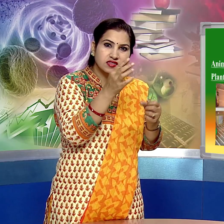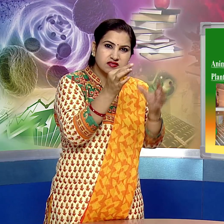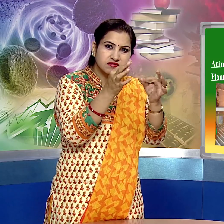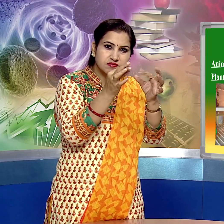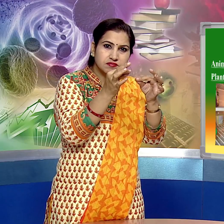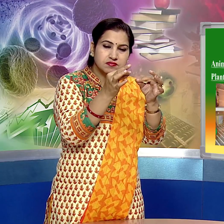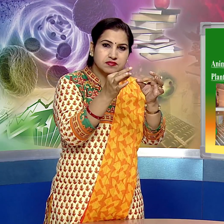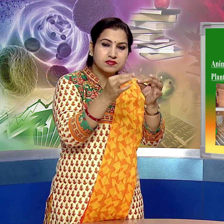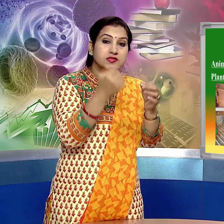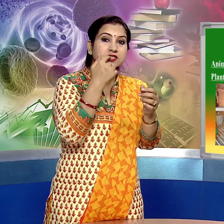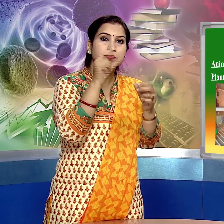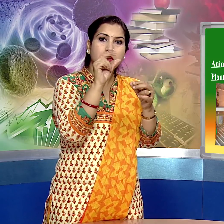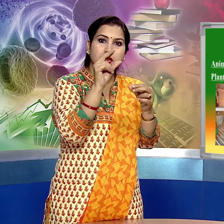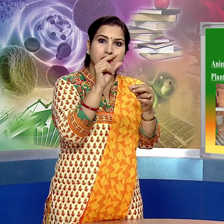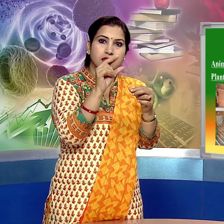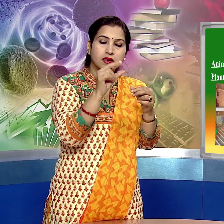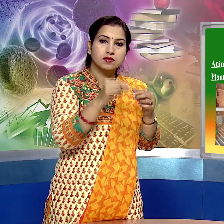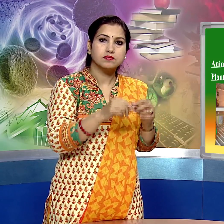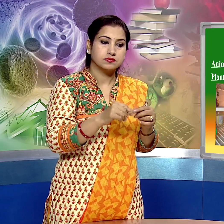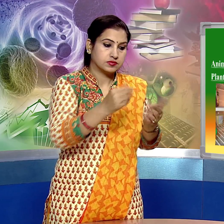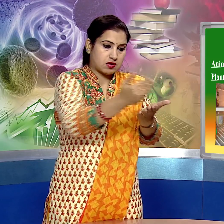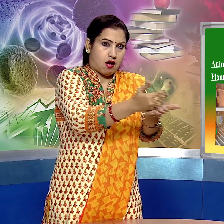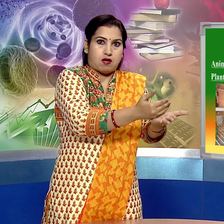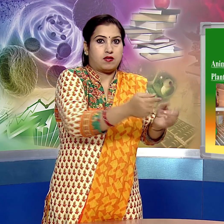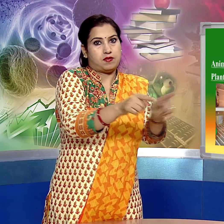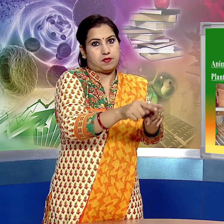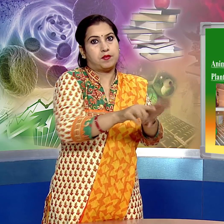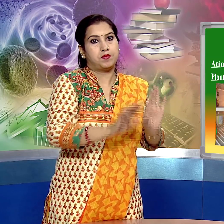cheese, paneer, curd.